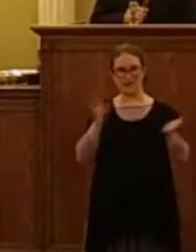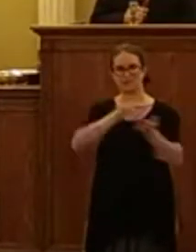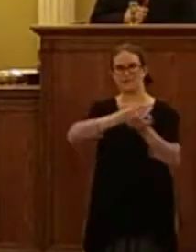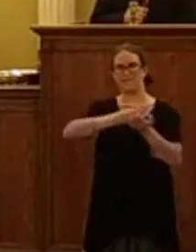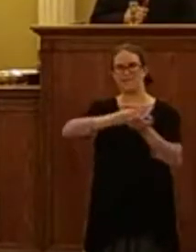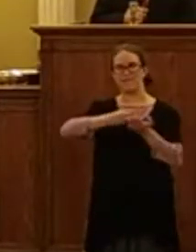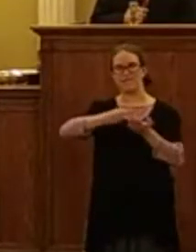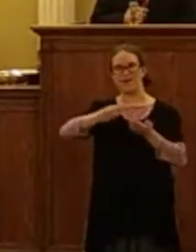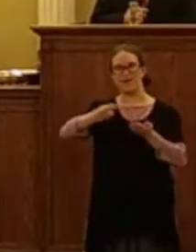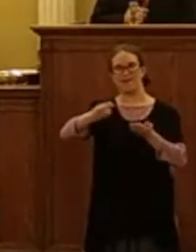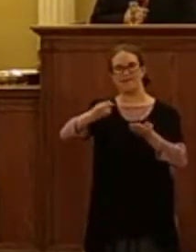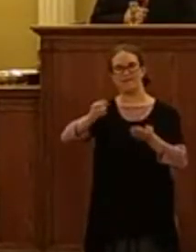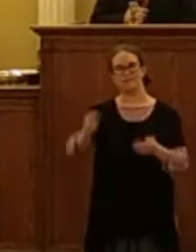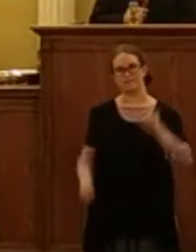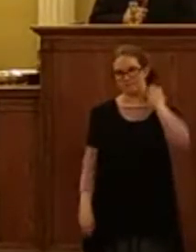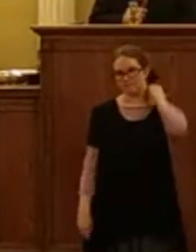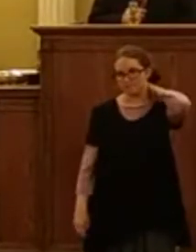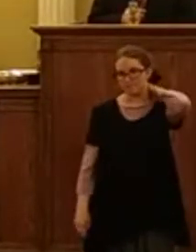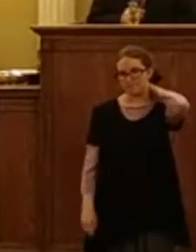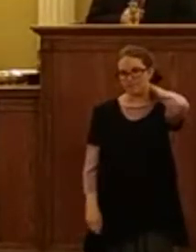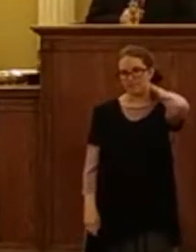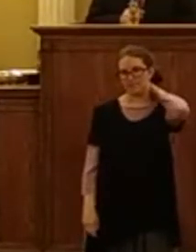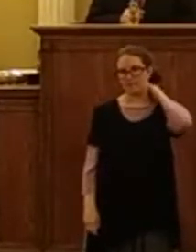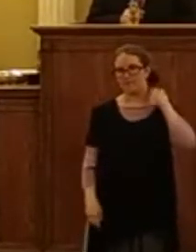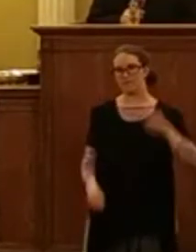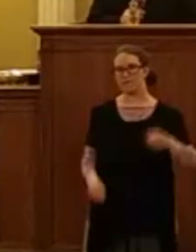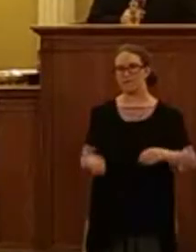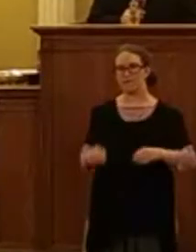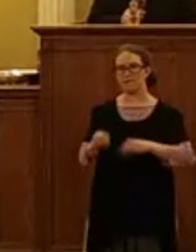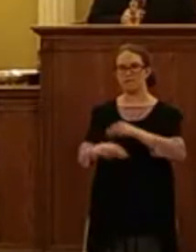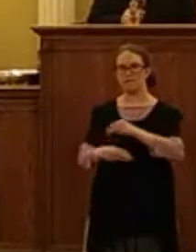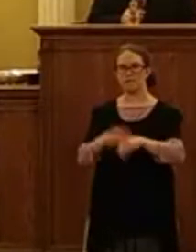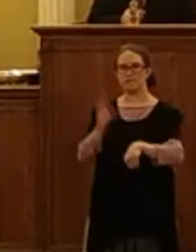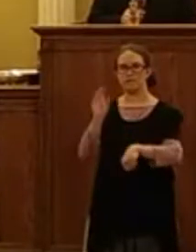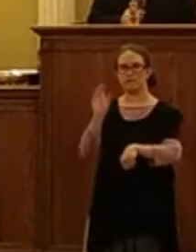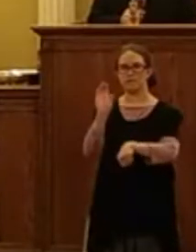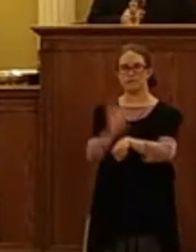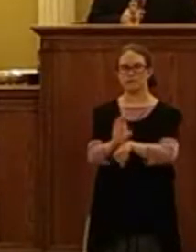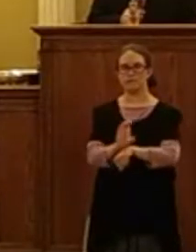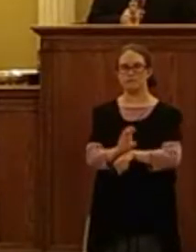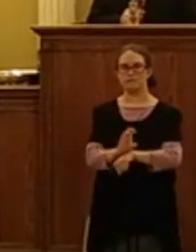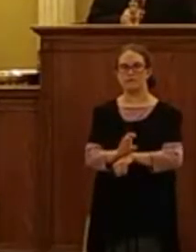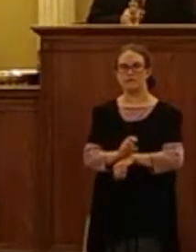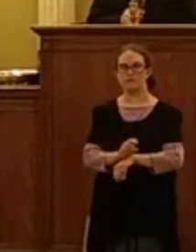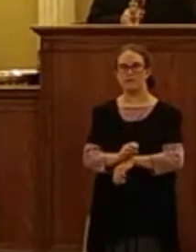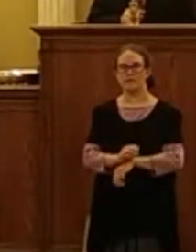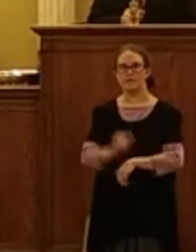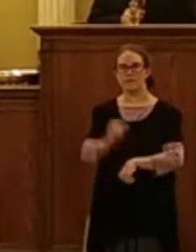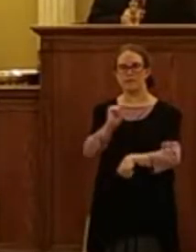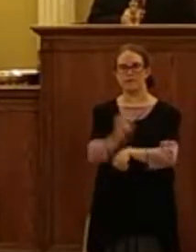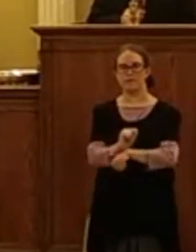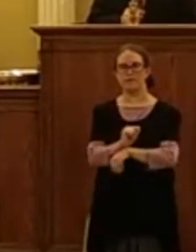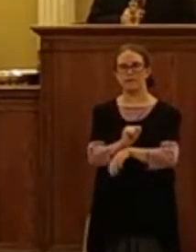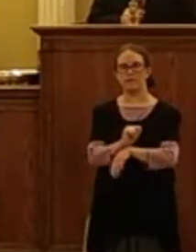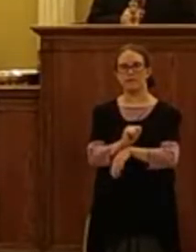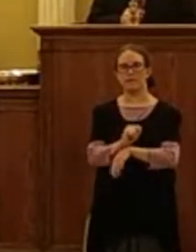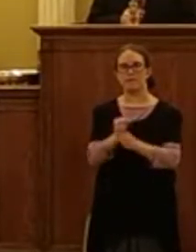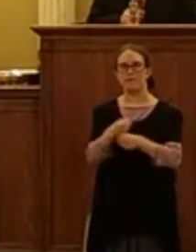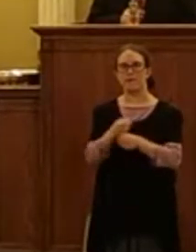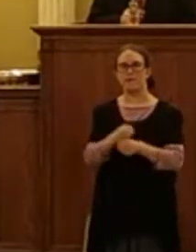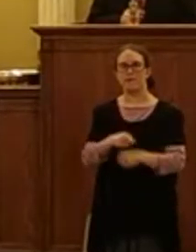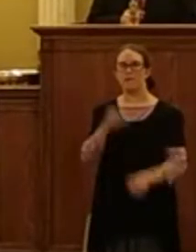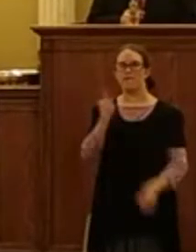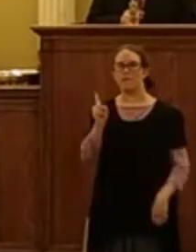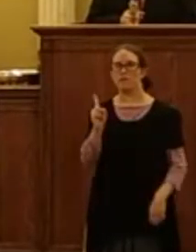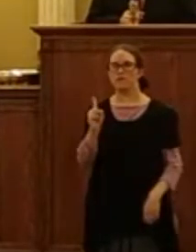divine service. And a worldly sanctuary. And there was a tabernacle made, the